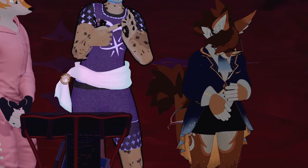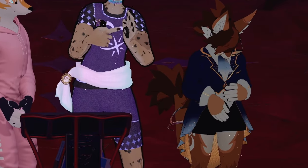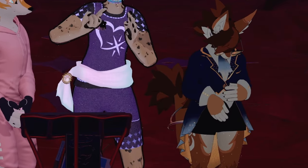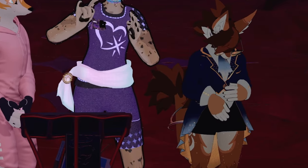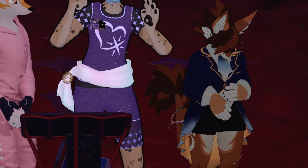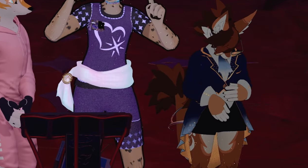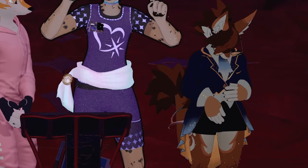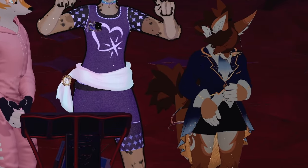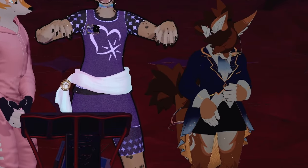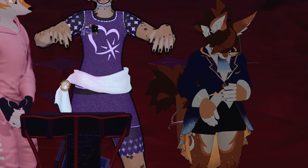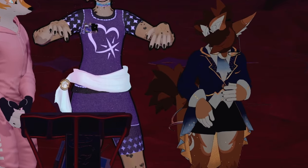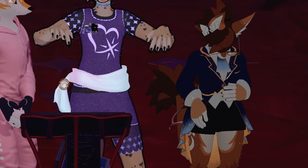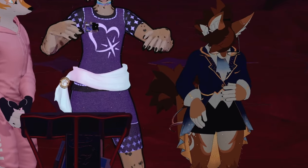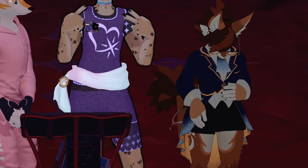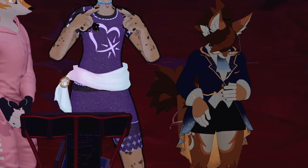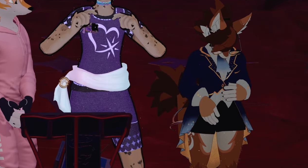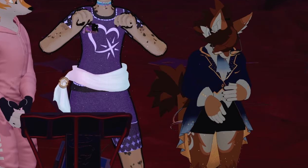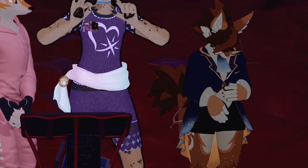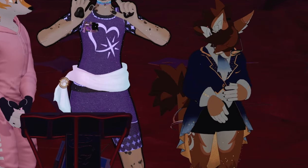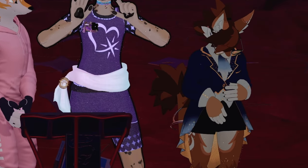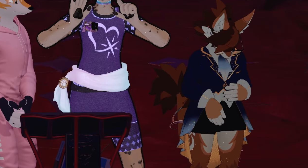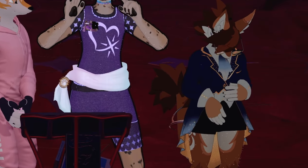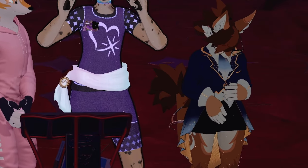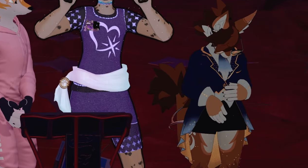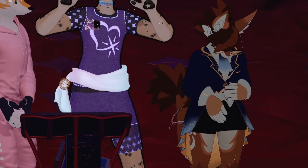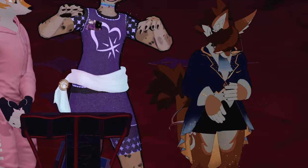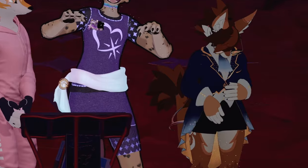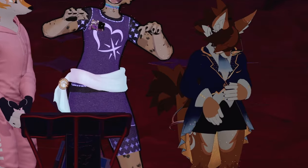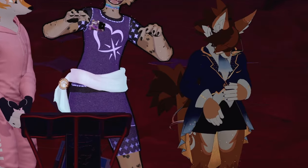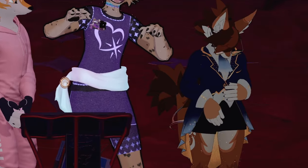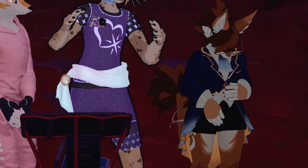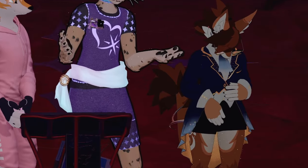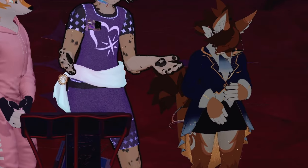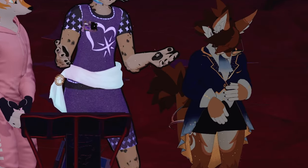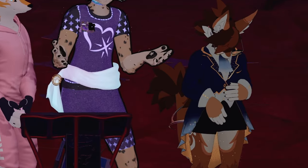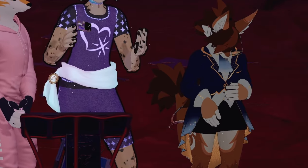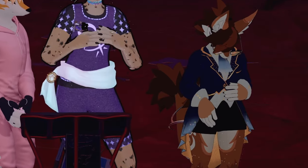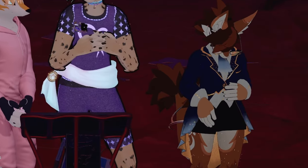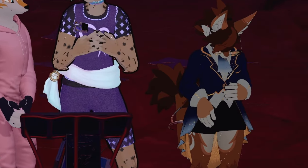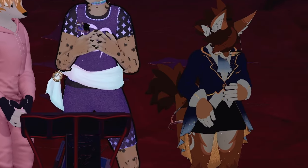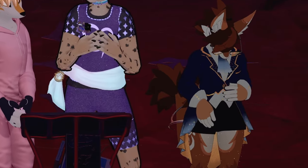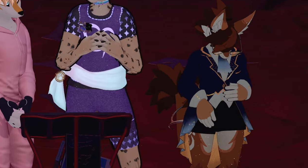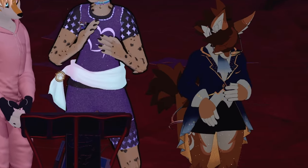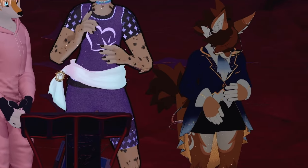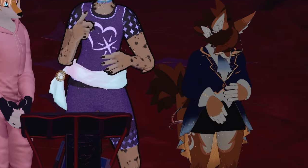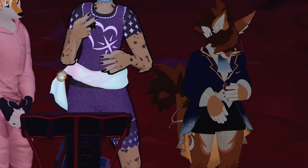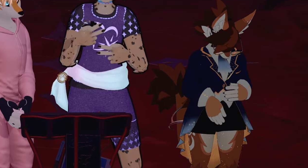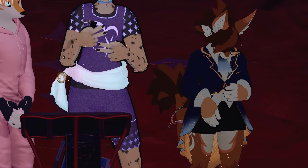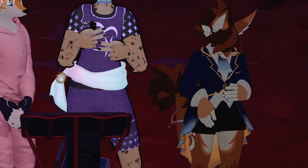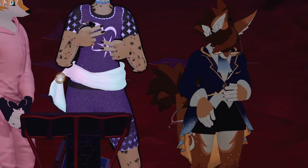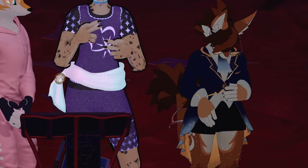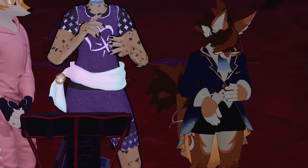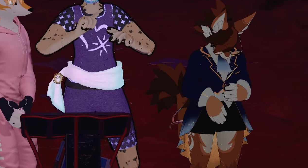is kind of how we show those specific emotions that we can't do using the VR